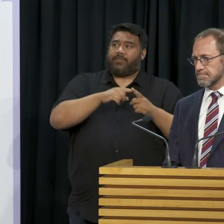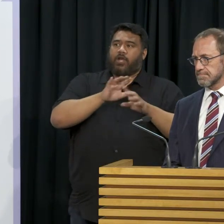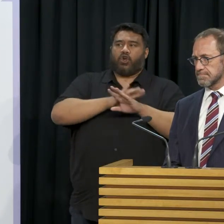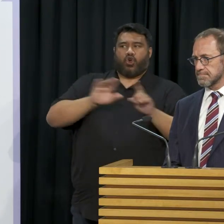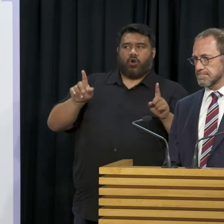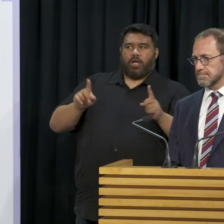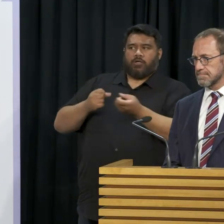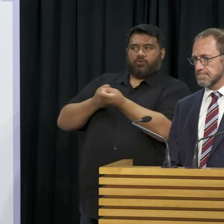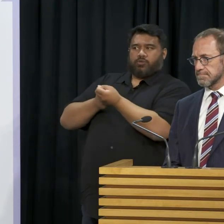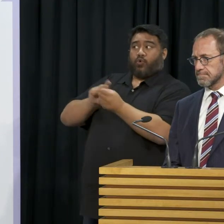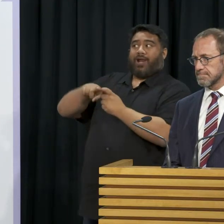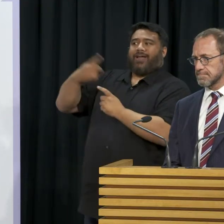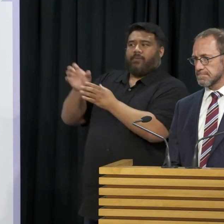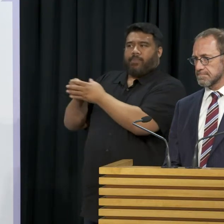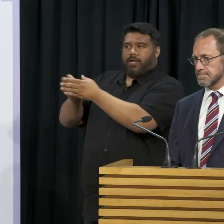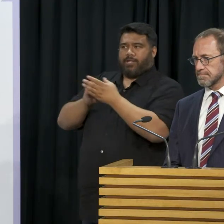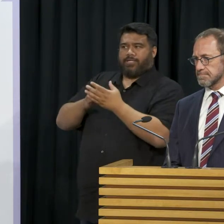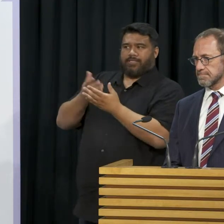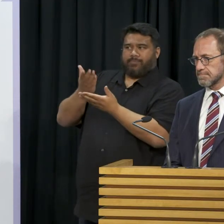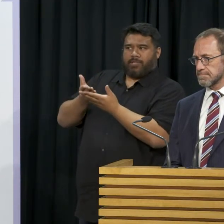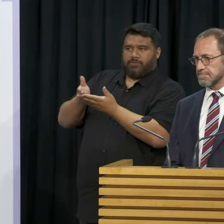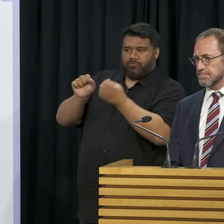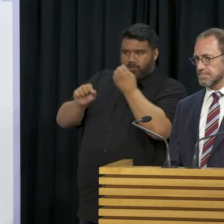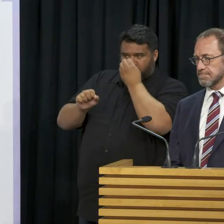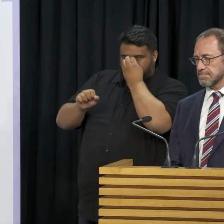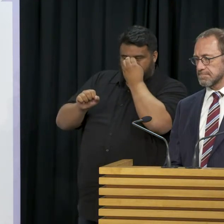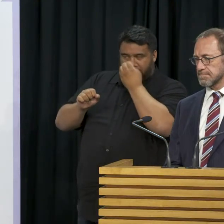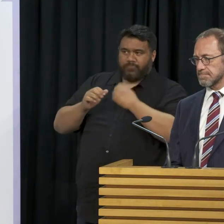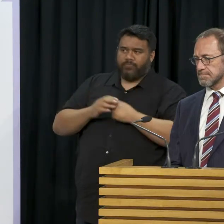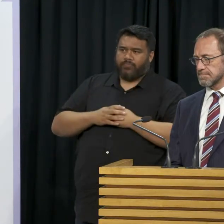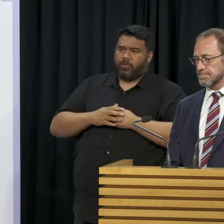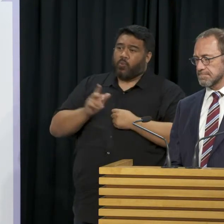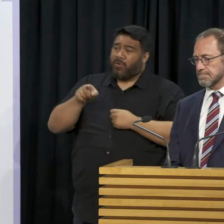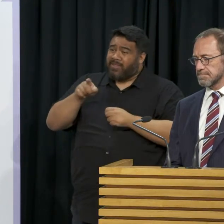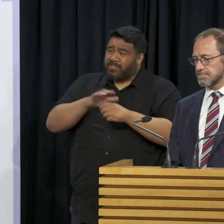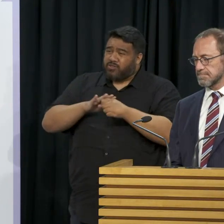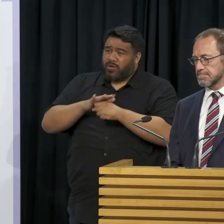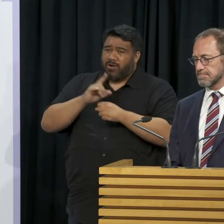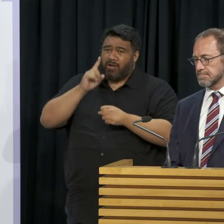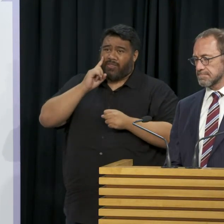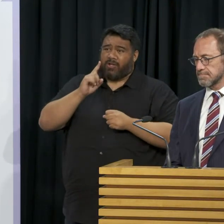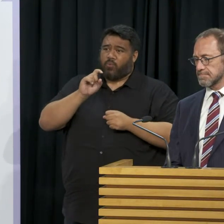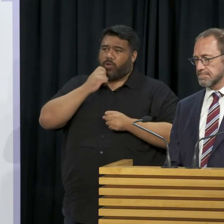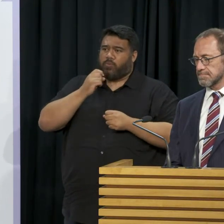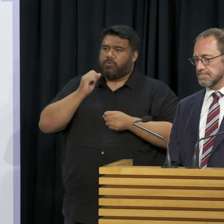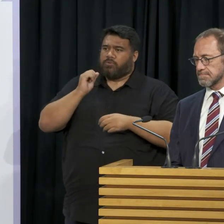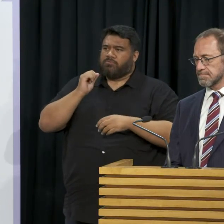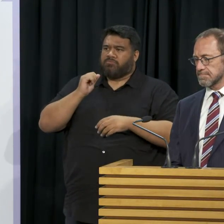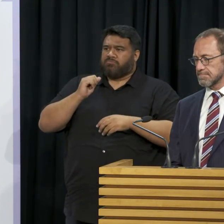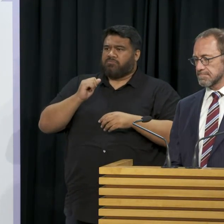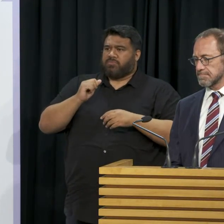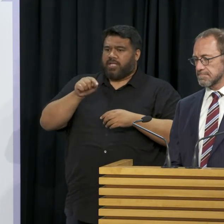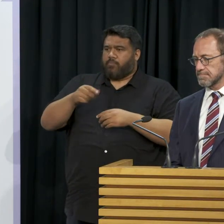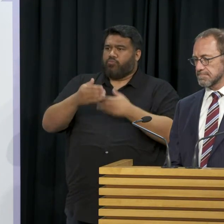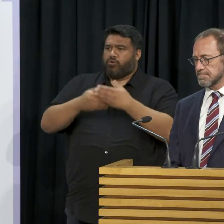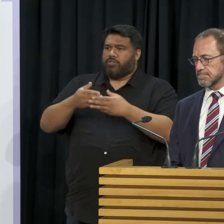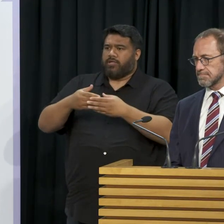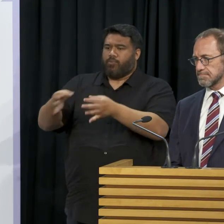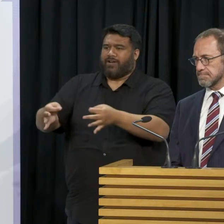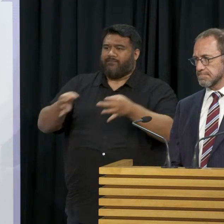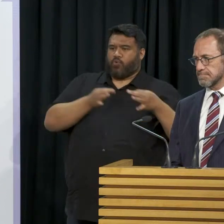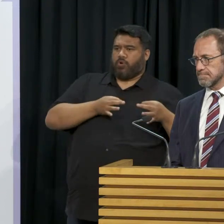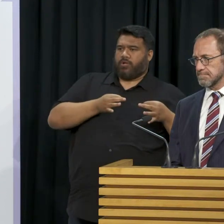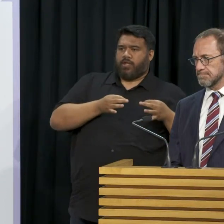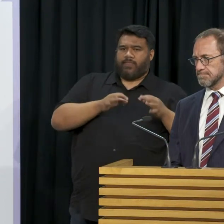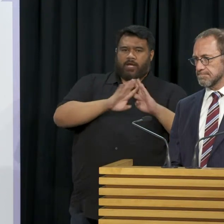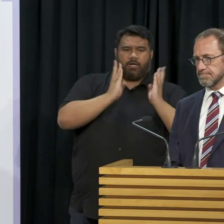that allows bills to skip the ballot at 61. Then in that case, I would imagine we would just bring that process to caucus and have